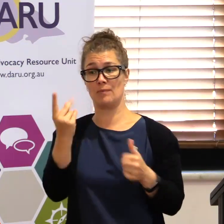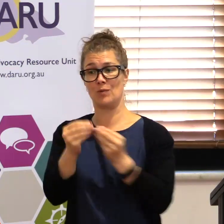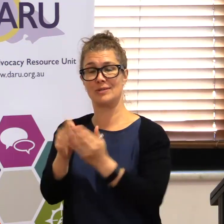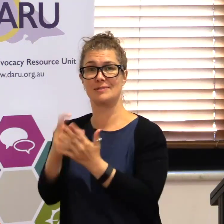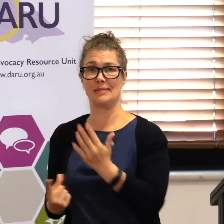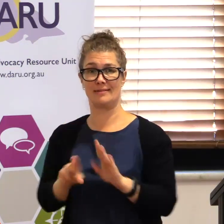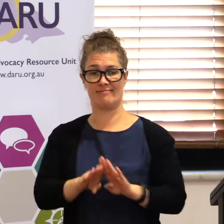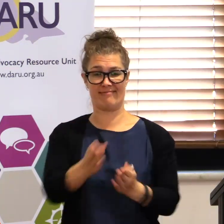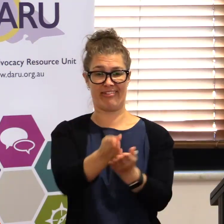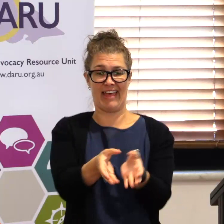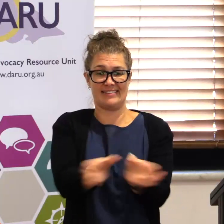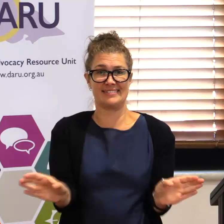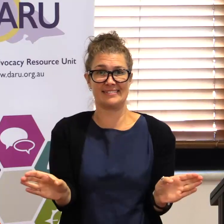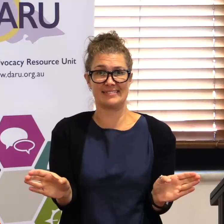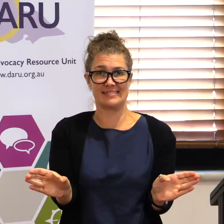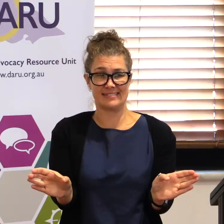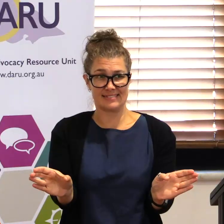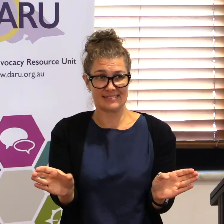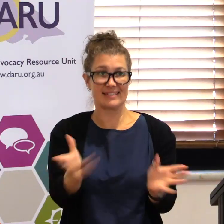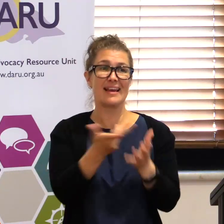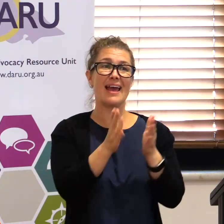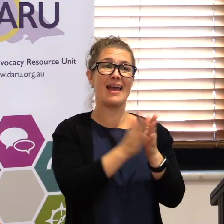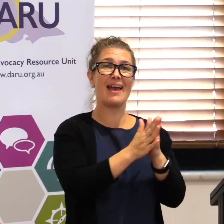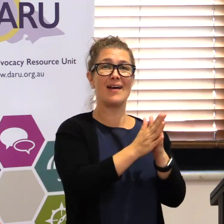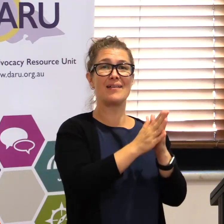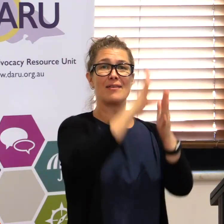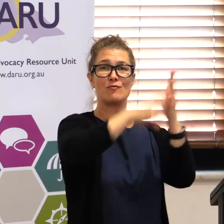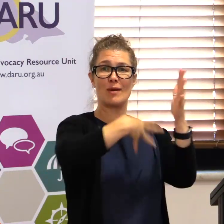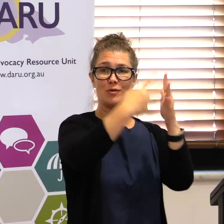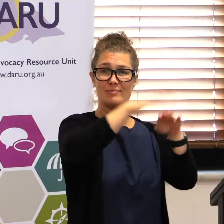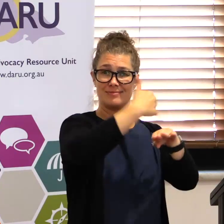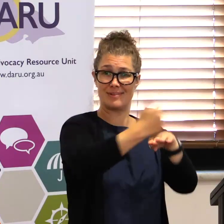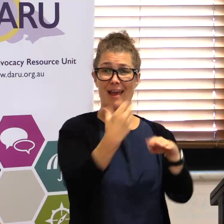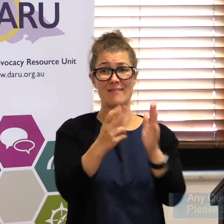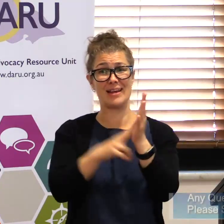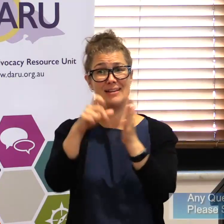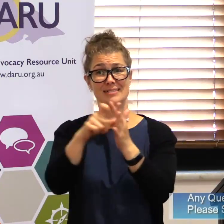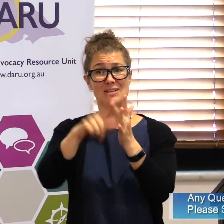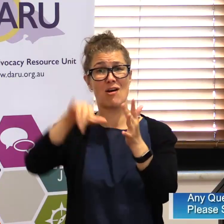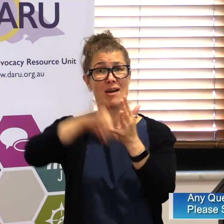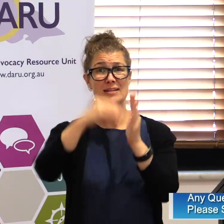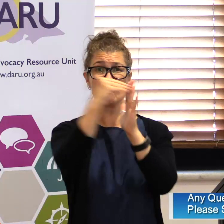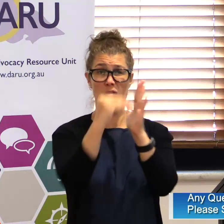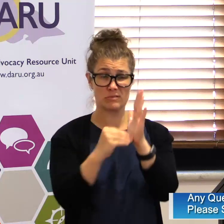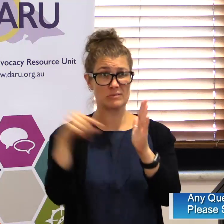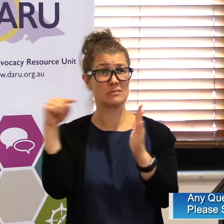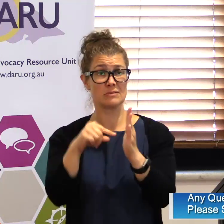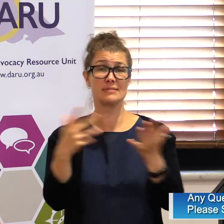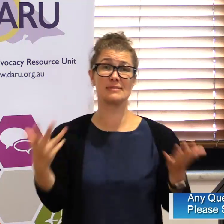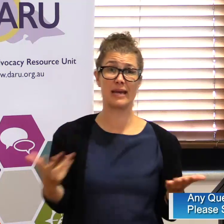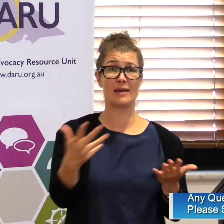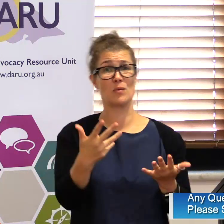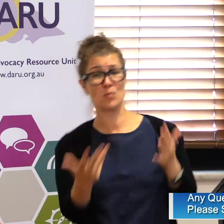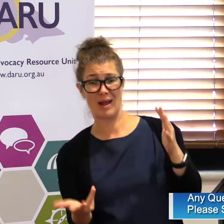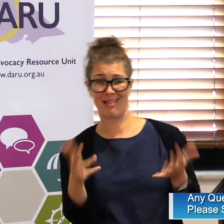set our policy framework up. So we have the National Disability Insurance Scheme, and we're kind of going, well, how does this